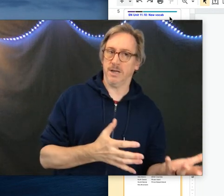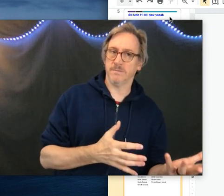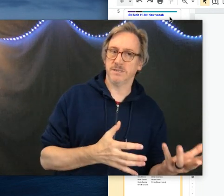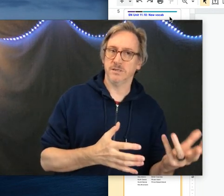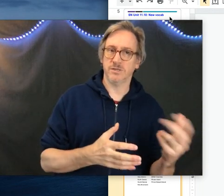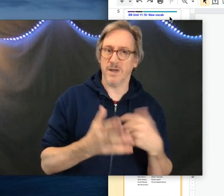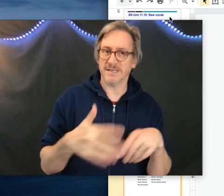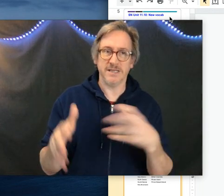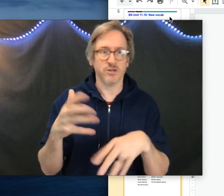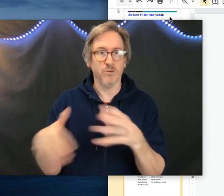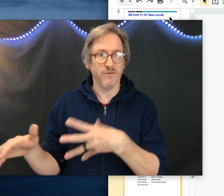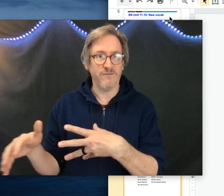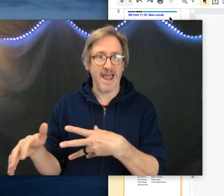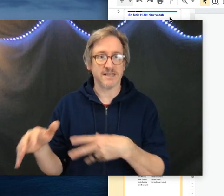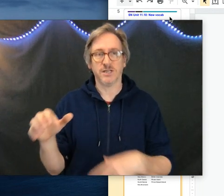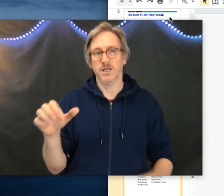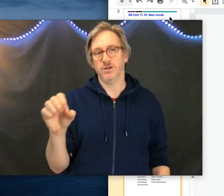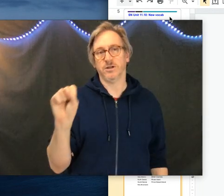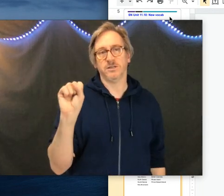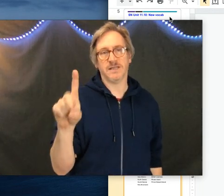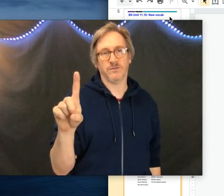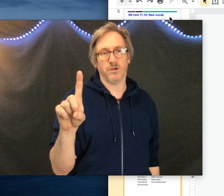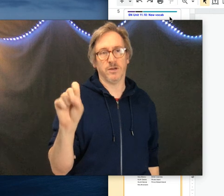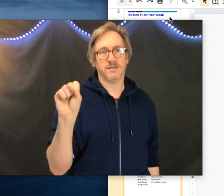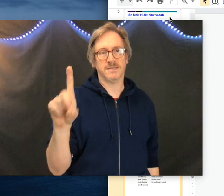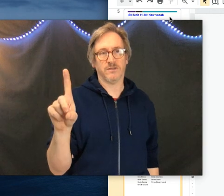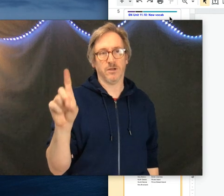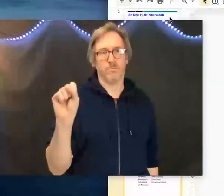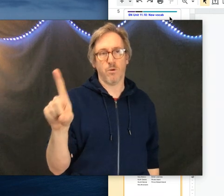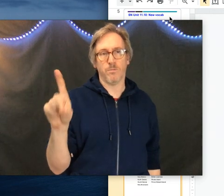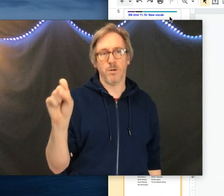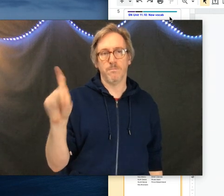hand shapes. So as things are moving fast, you're going to South Dakota.